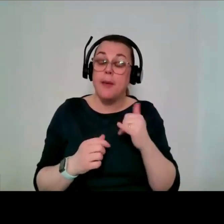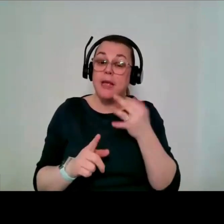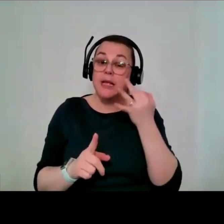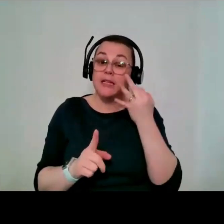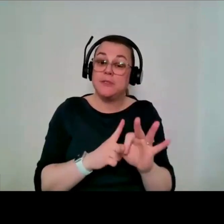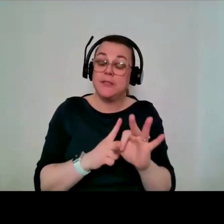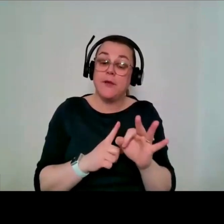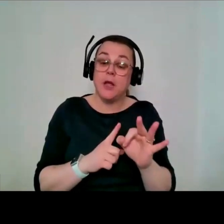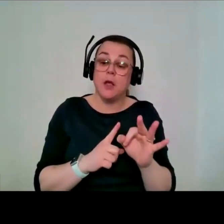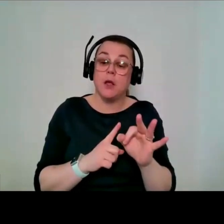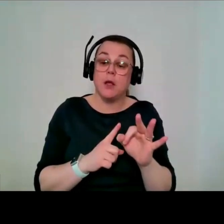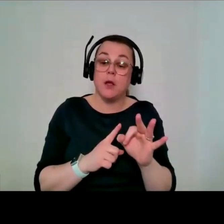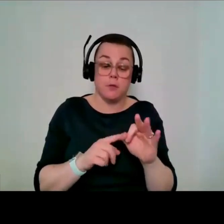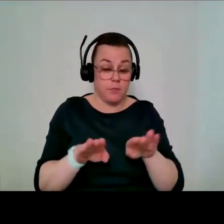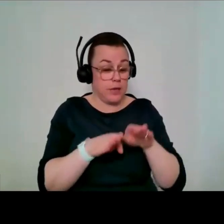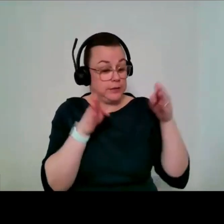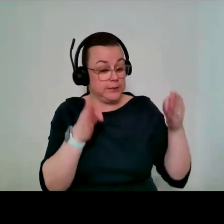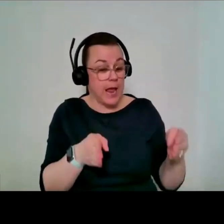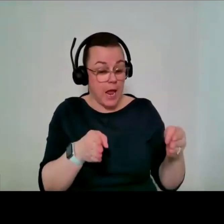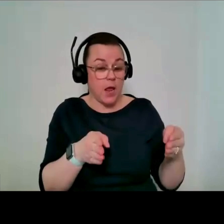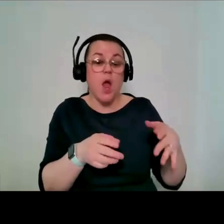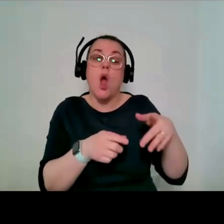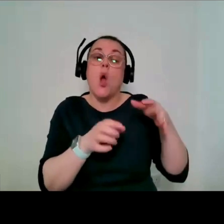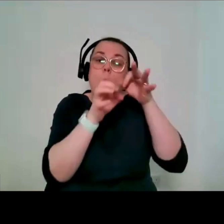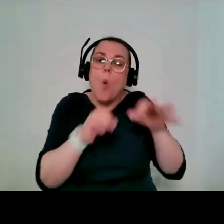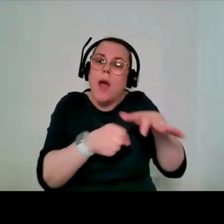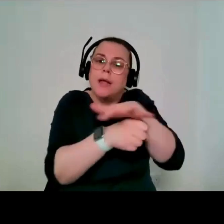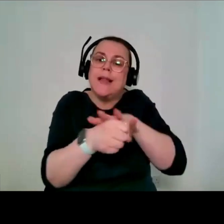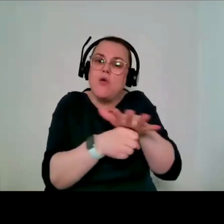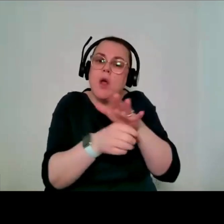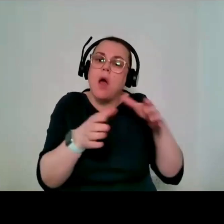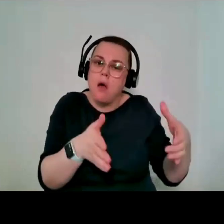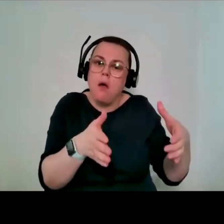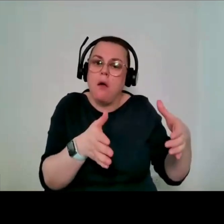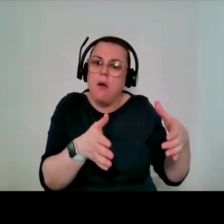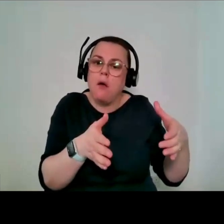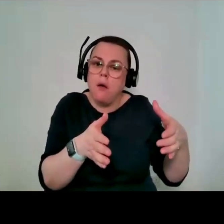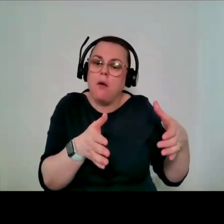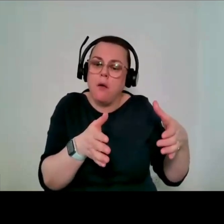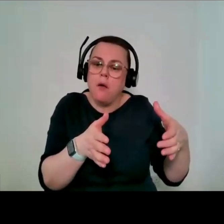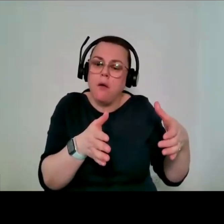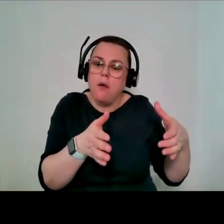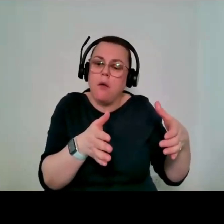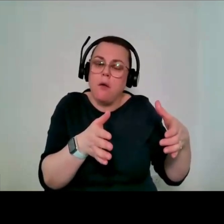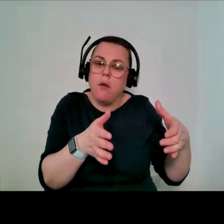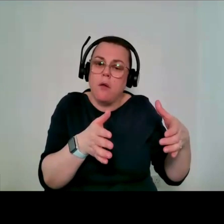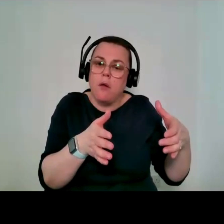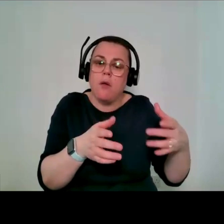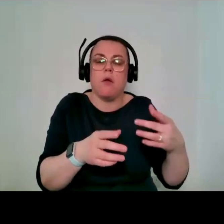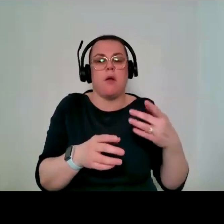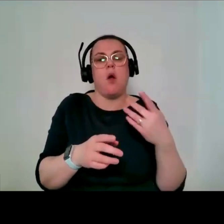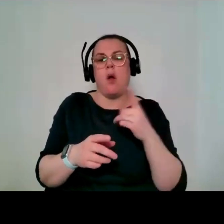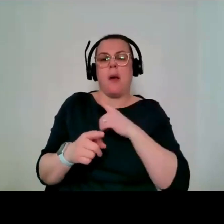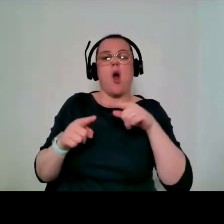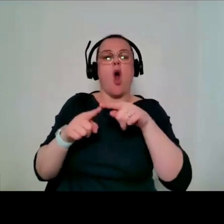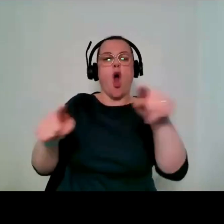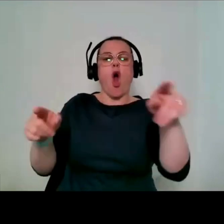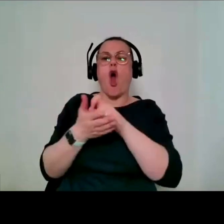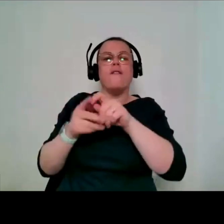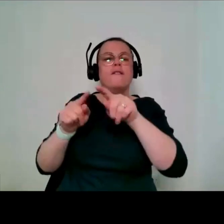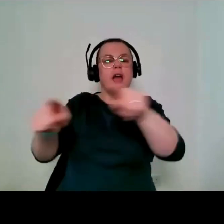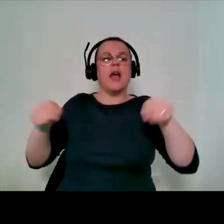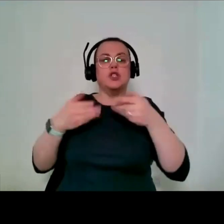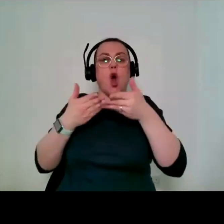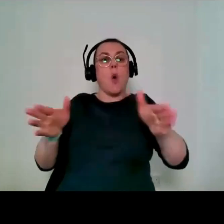designated desk in a quiet area. So very often with open plan offices, people